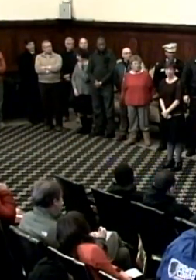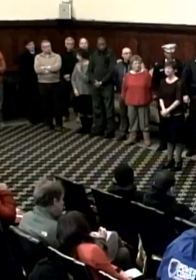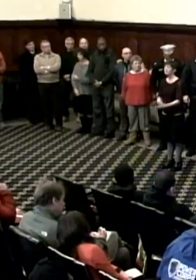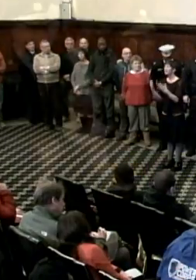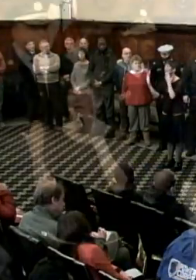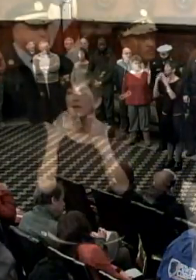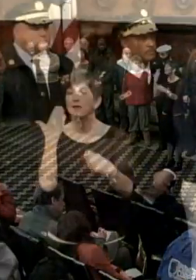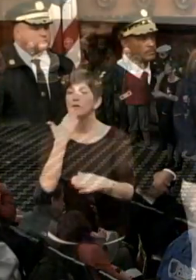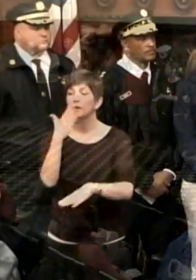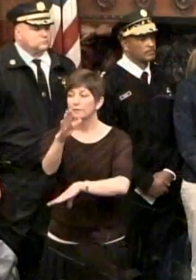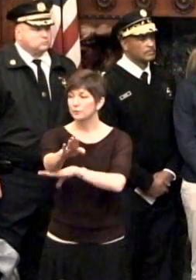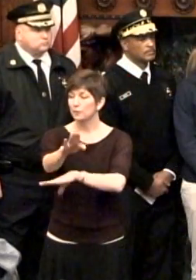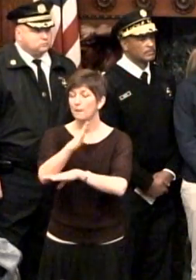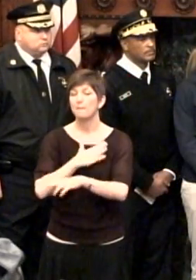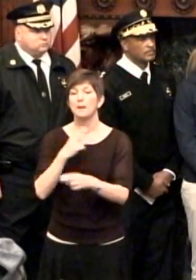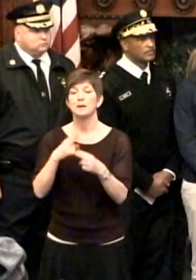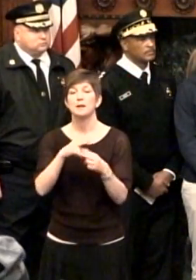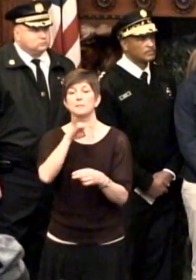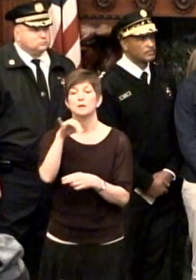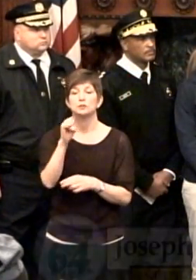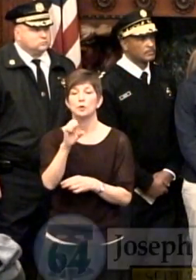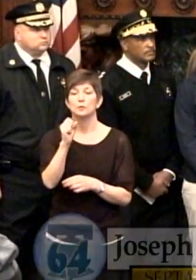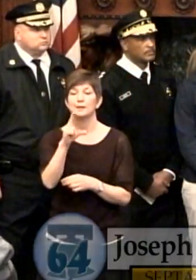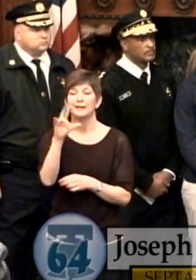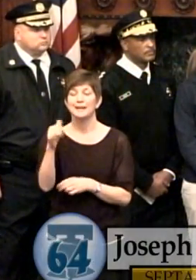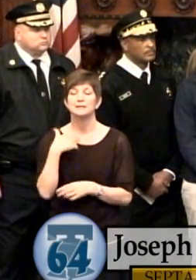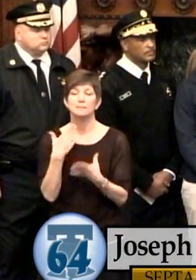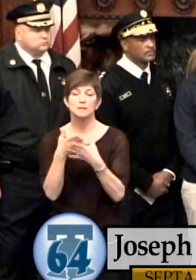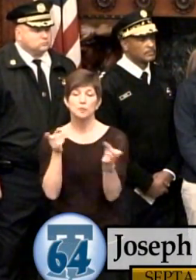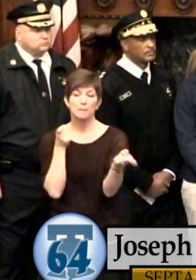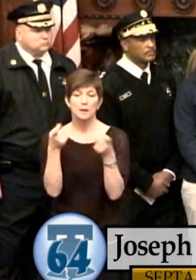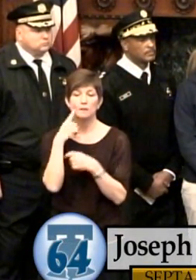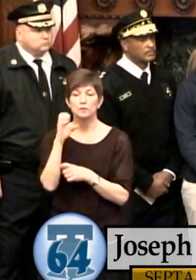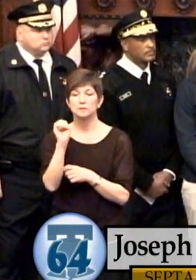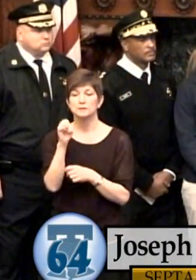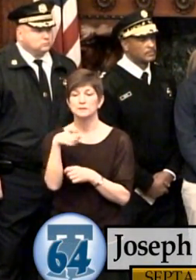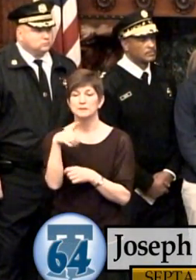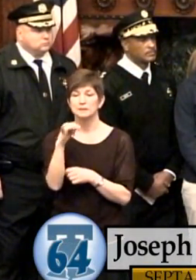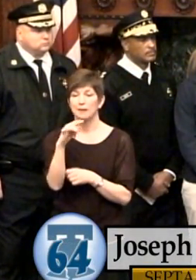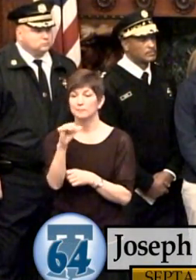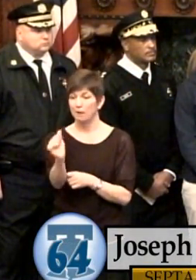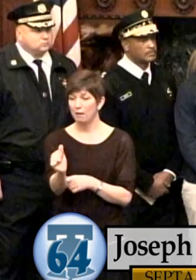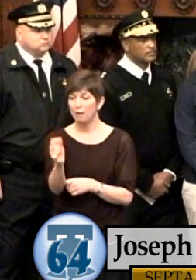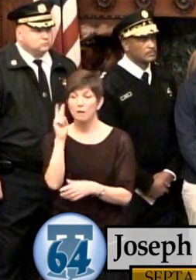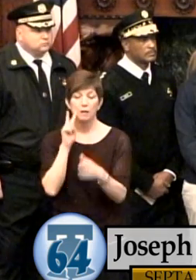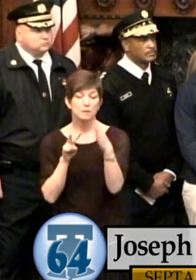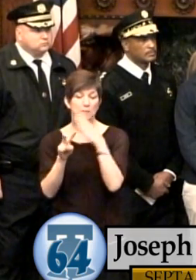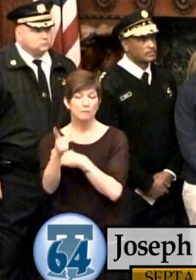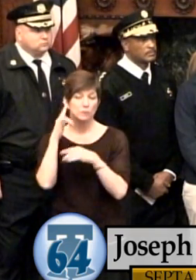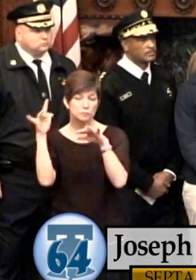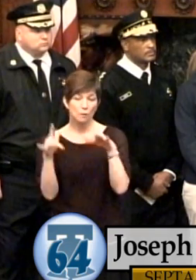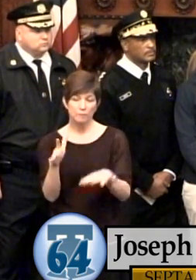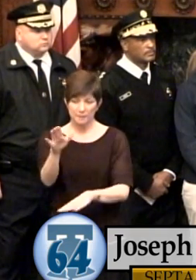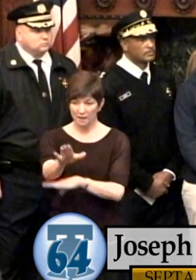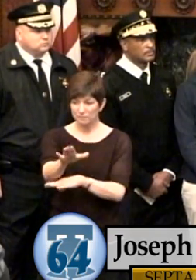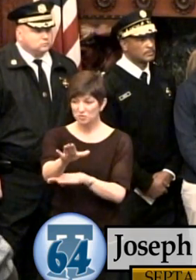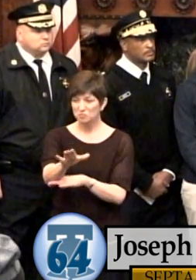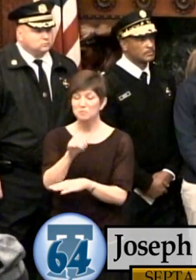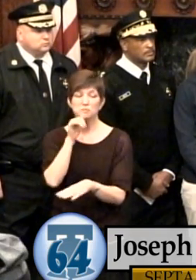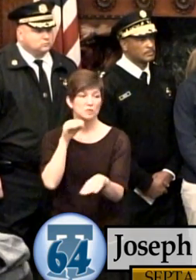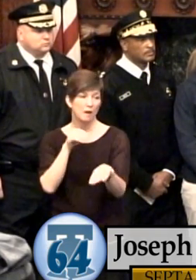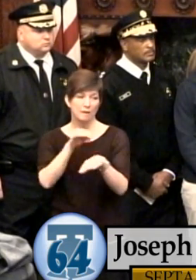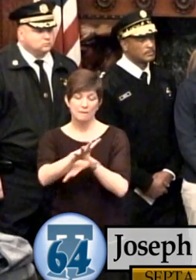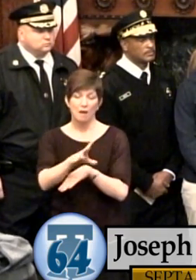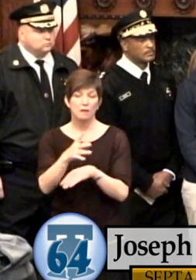Thank you. Good afternoon. My name is Joe Casey, General Manager for SEPTA. Snow predictions for this afternoon should not